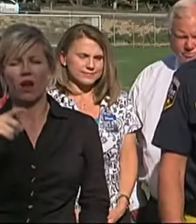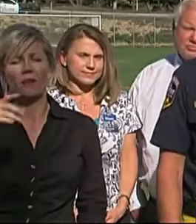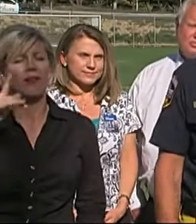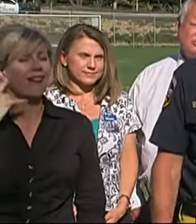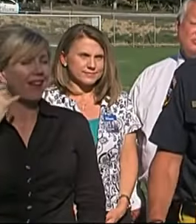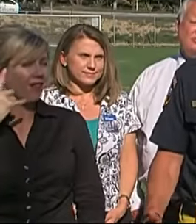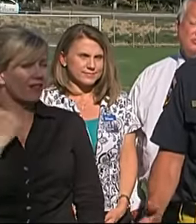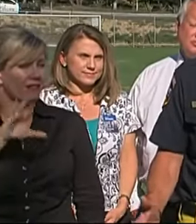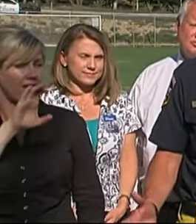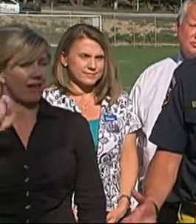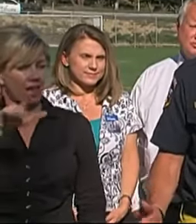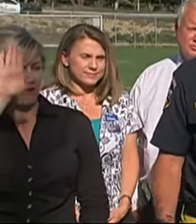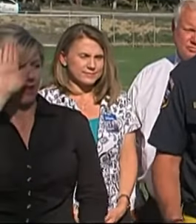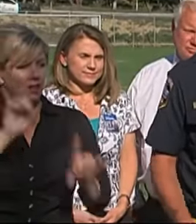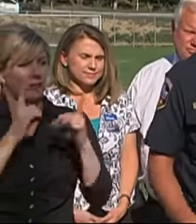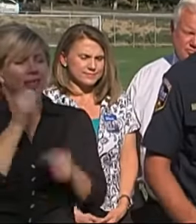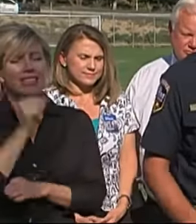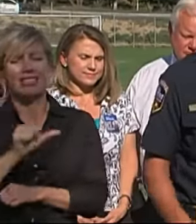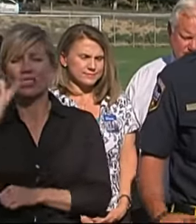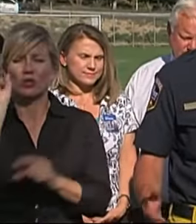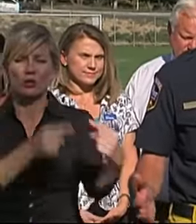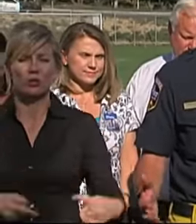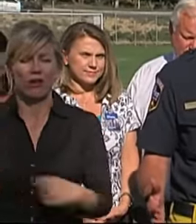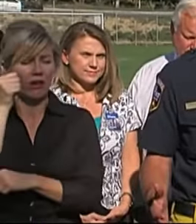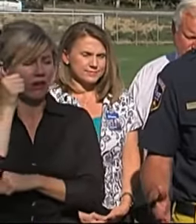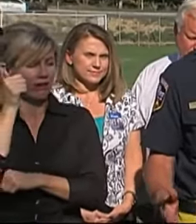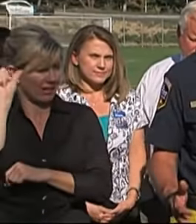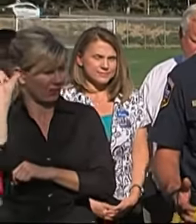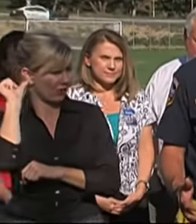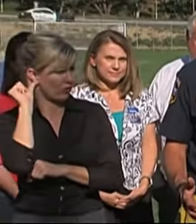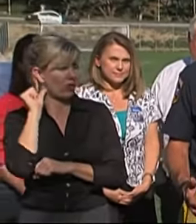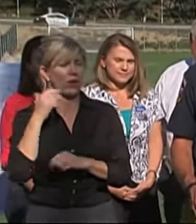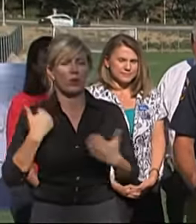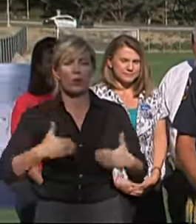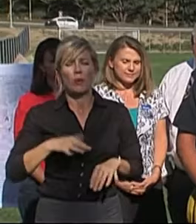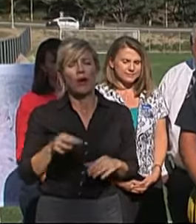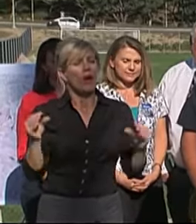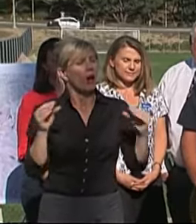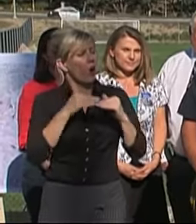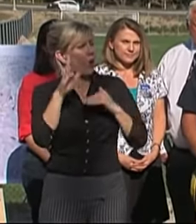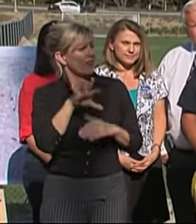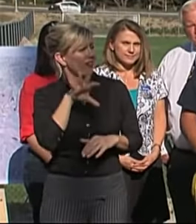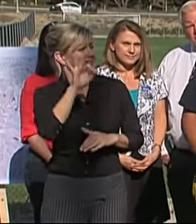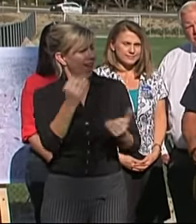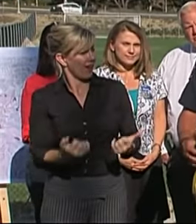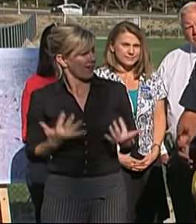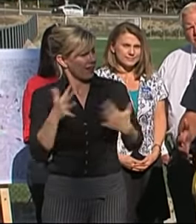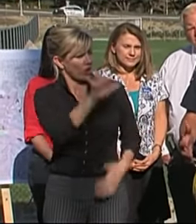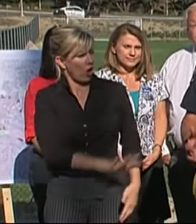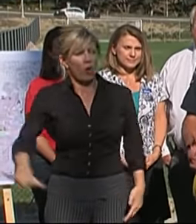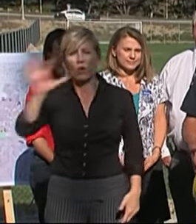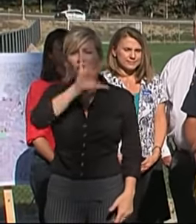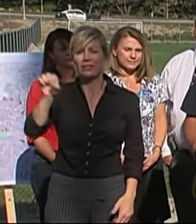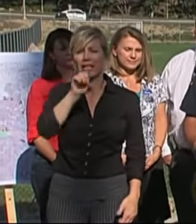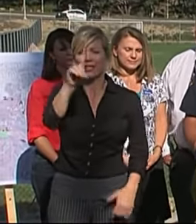Yesterday was a difficult day throughout the county with fire units responding to more than 9 fires here in San Diego County. Throughout the night,